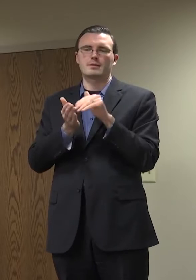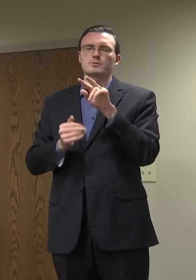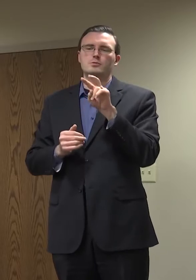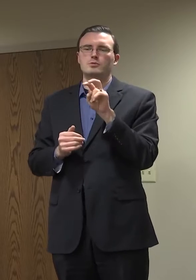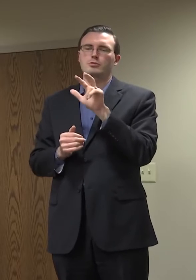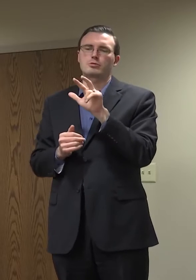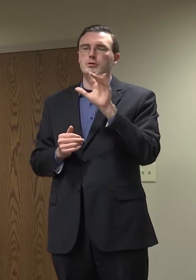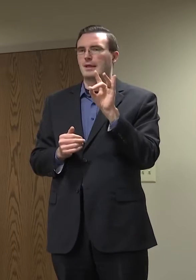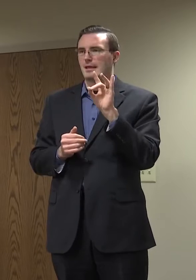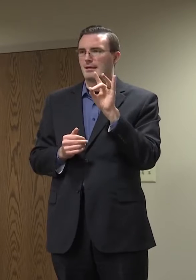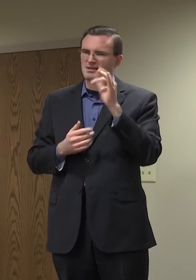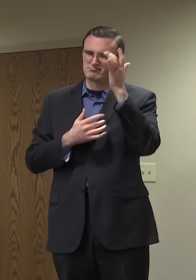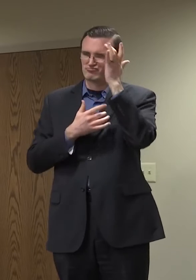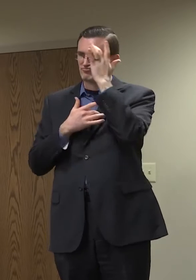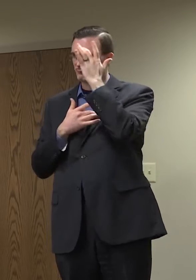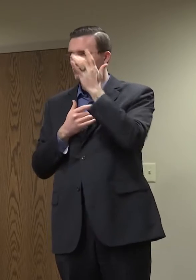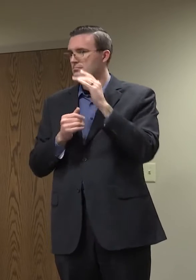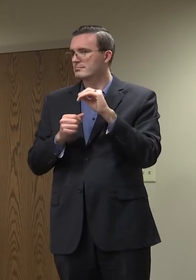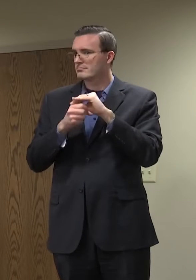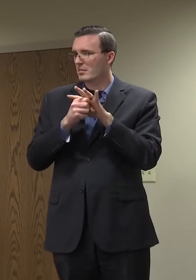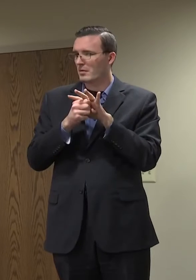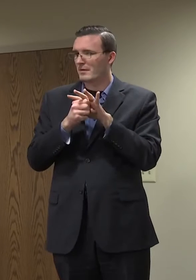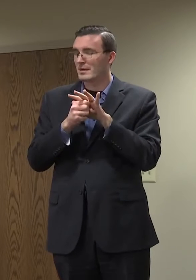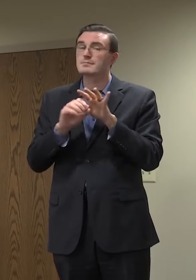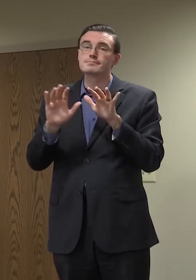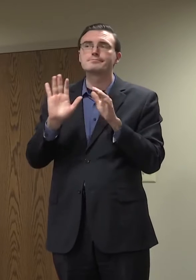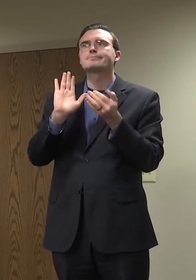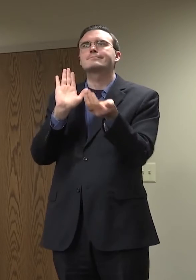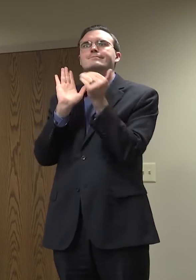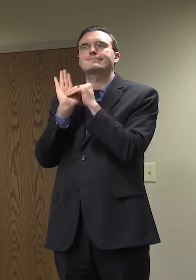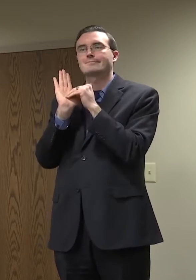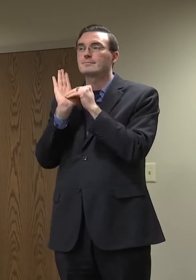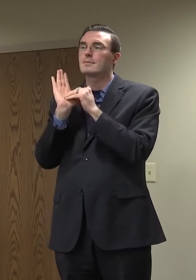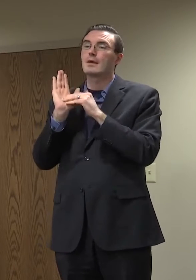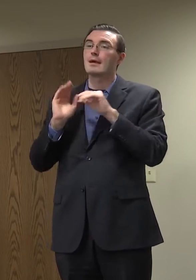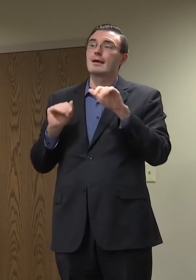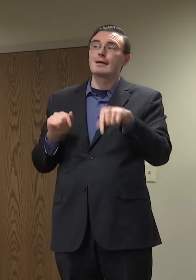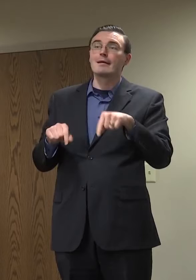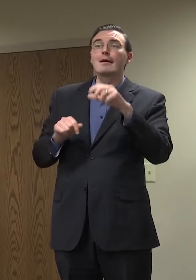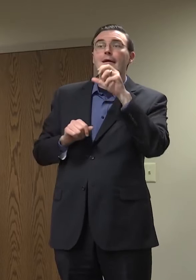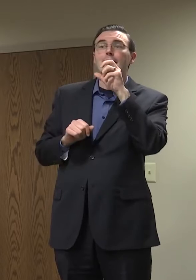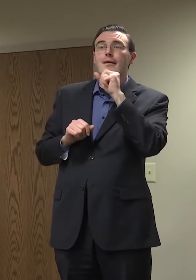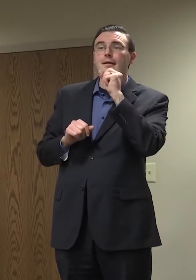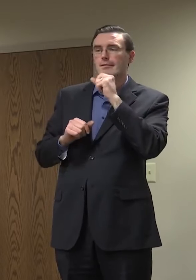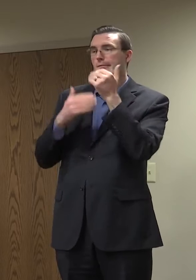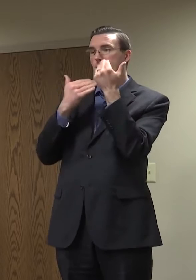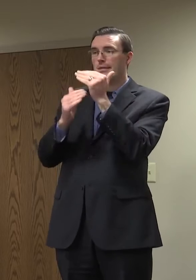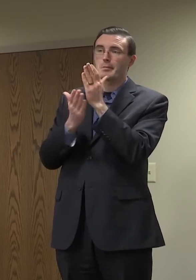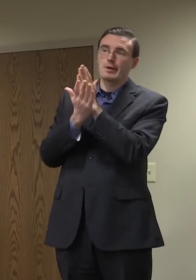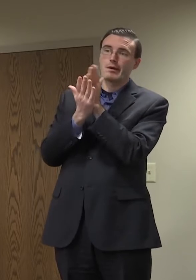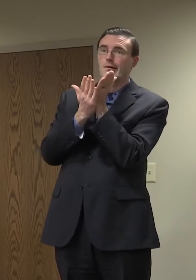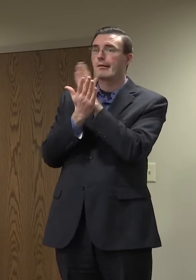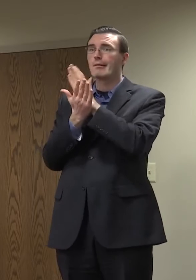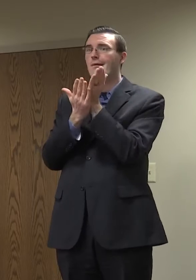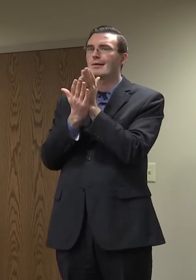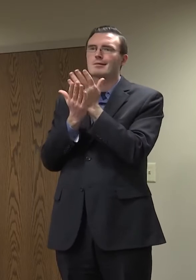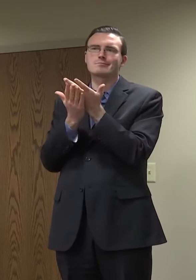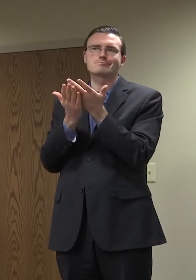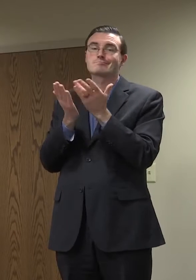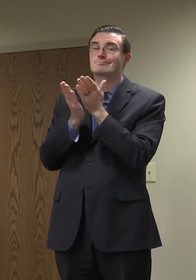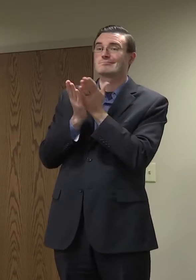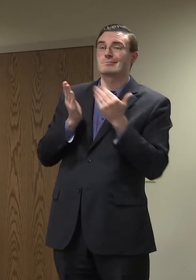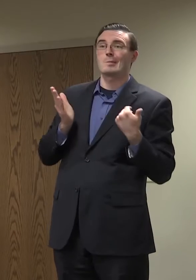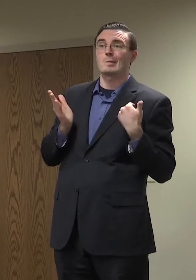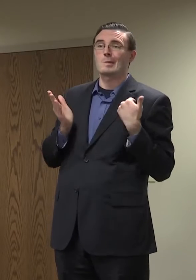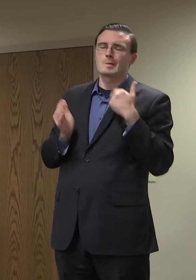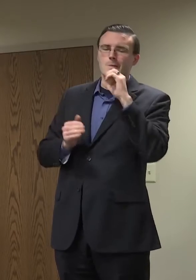21,238. But once again, this disease does not know an age limit. Children from 9 months of age to 96